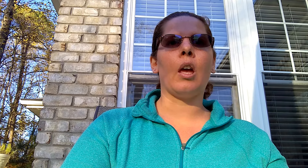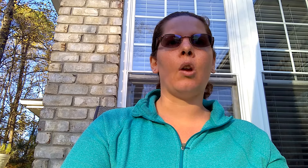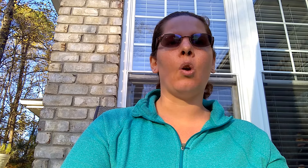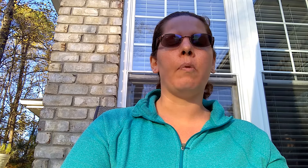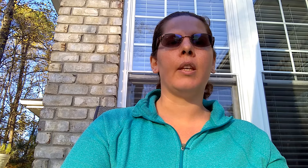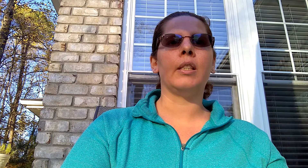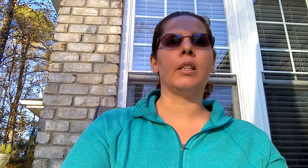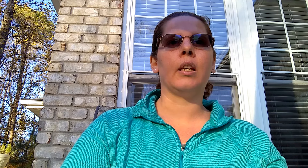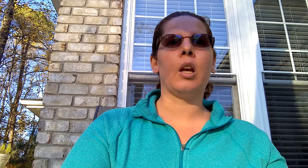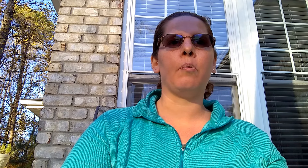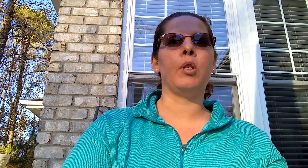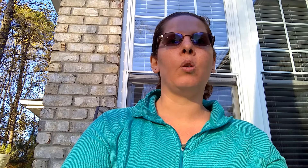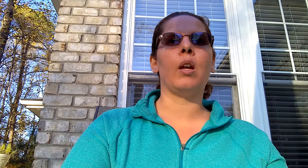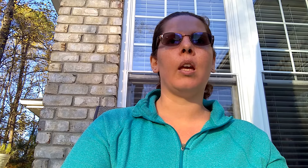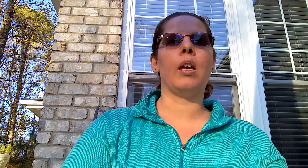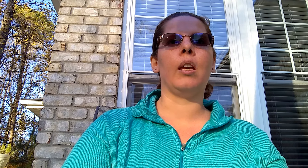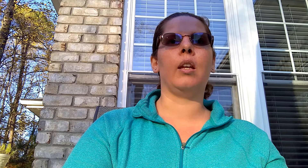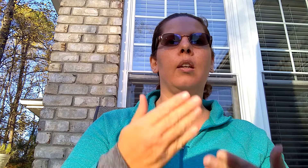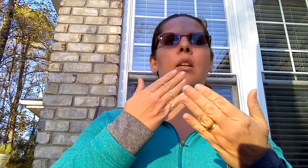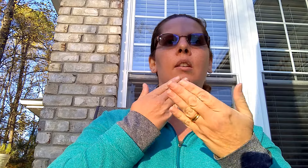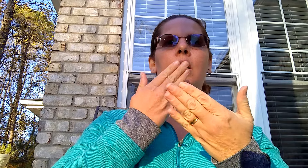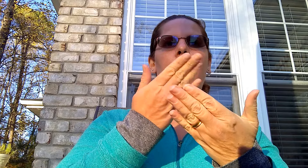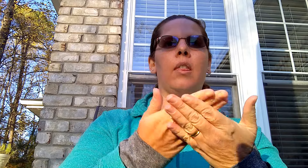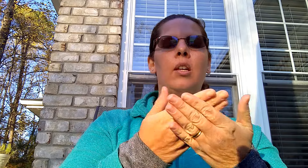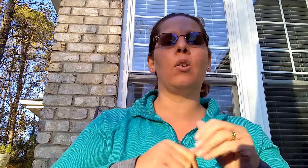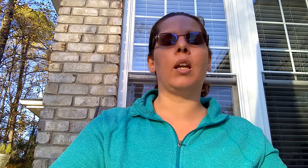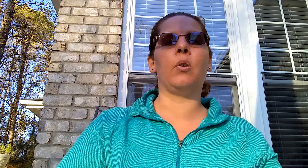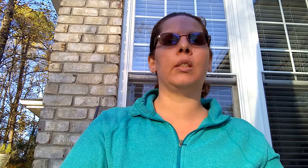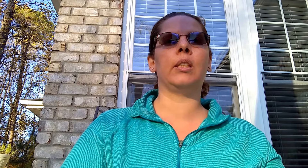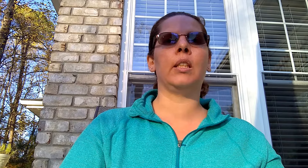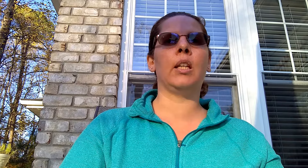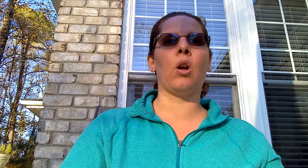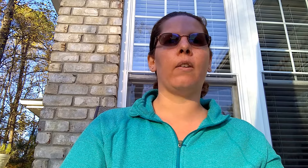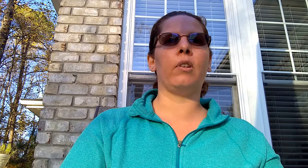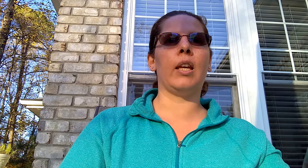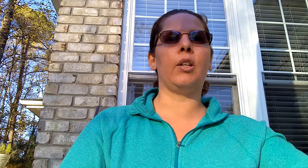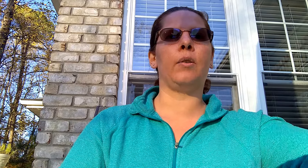I hope this helped you, and thank you, and I will see all of you later.